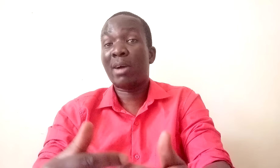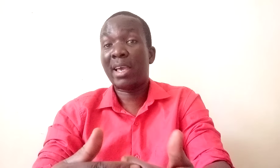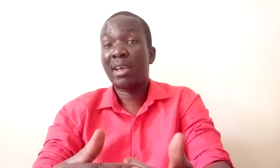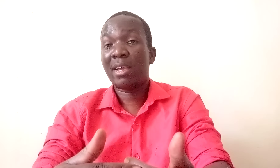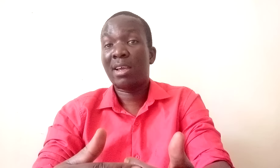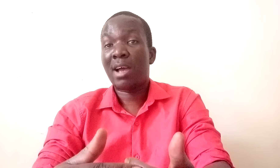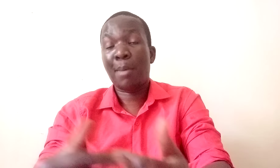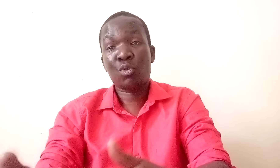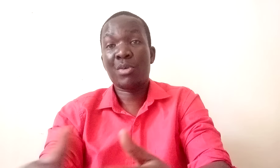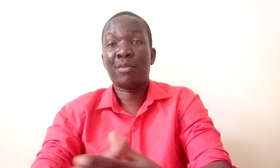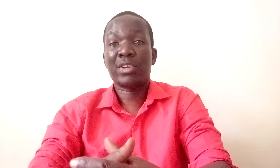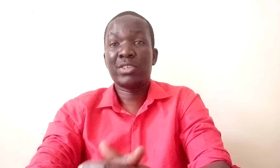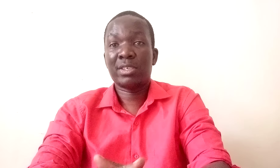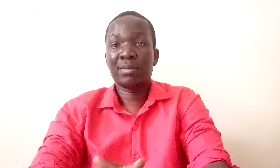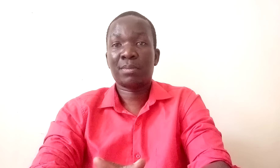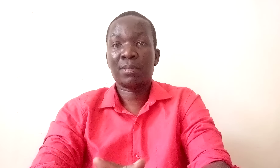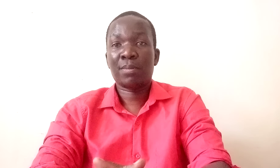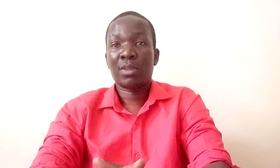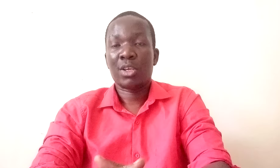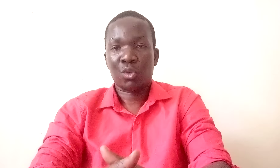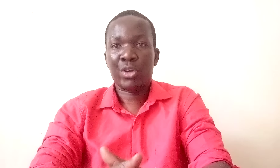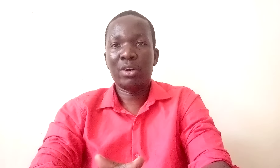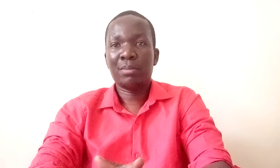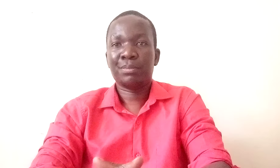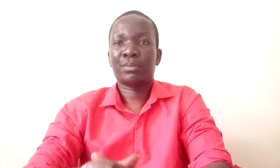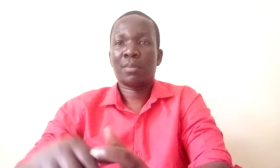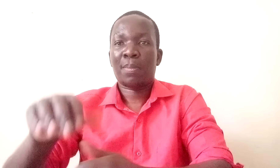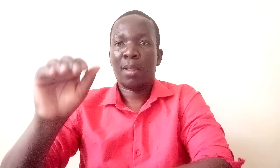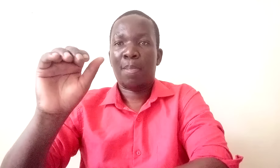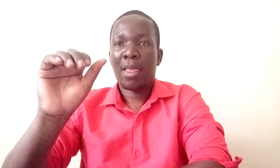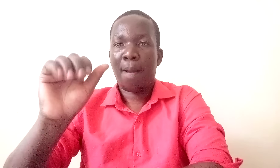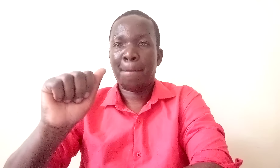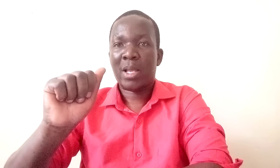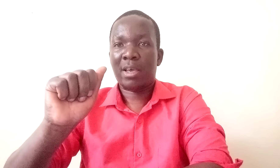A up to where we have reached? So we go A,